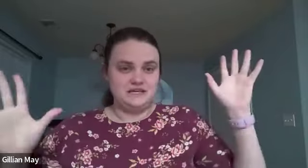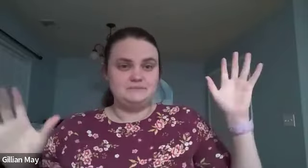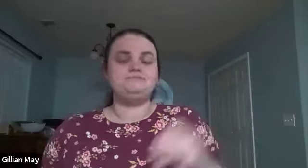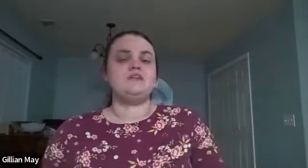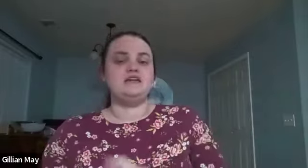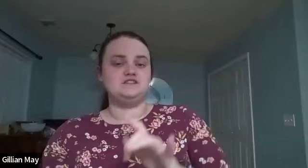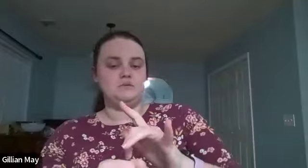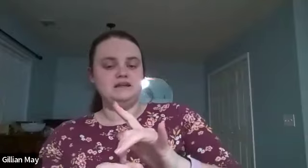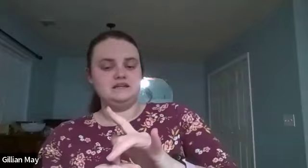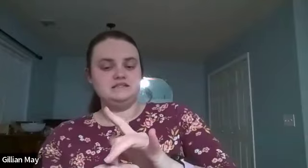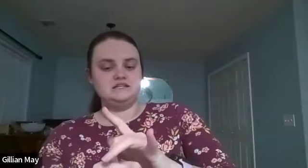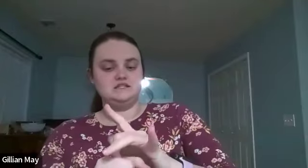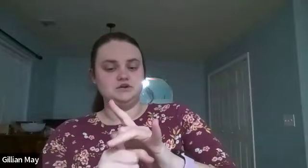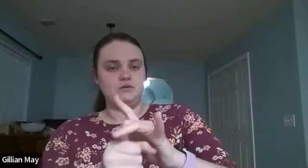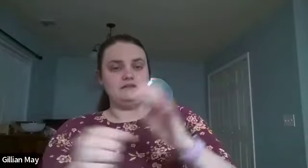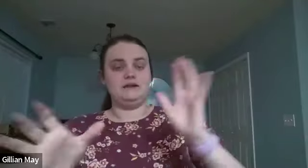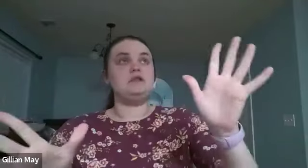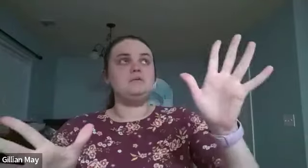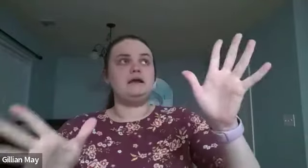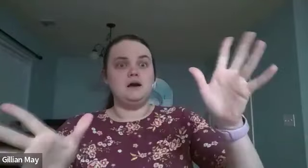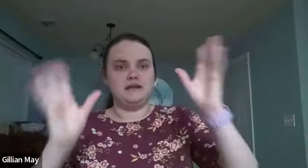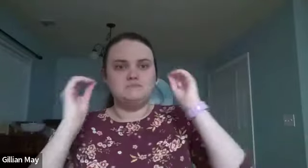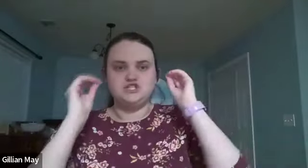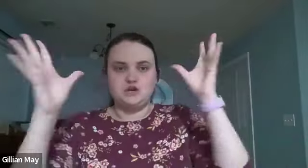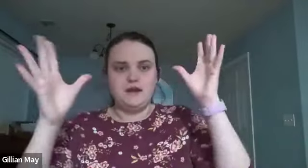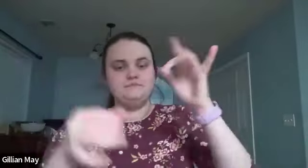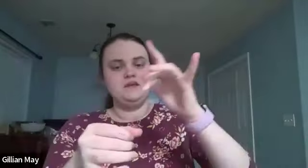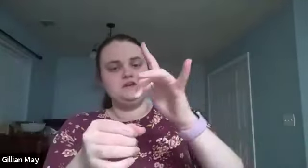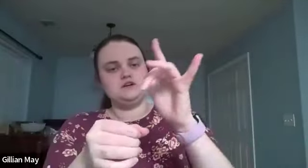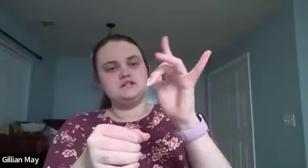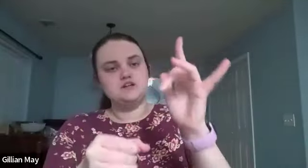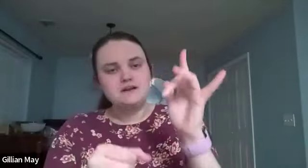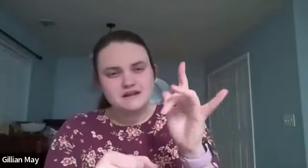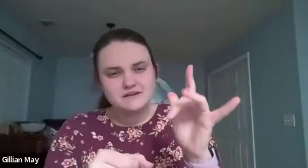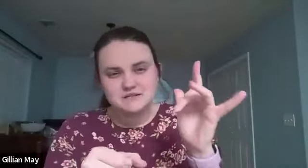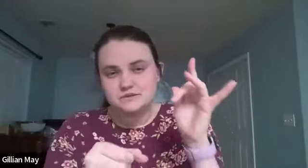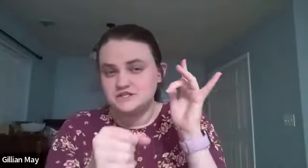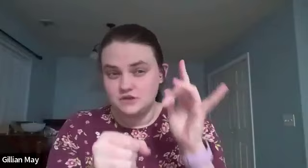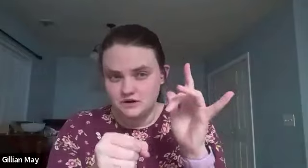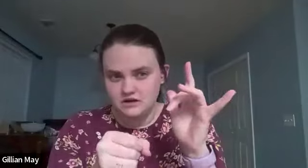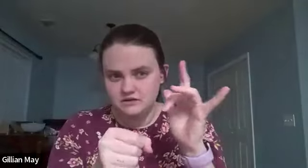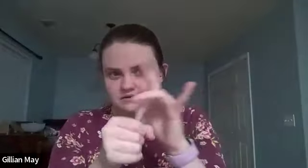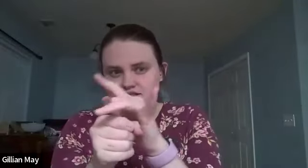it. And so what it is you're going like blowing up. Like I'm just so mad. You're going to start kind of like we did with soda last